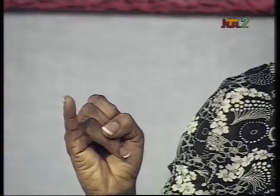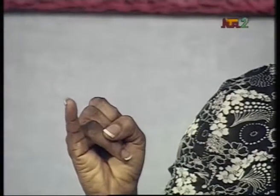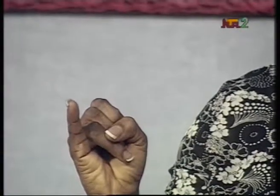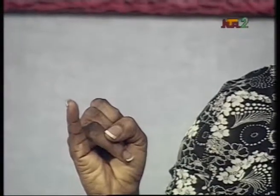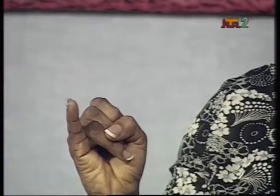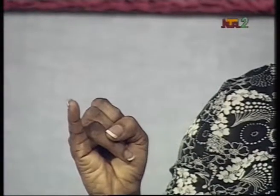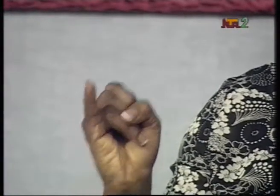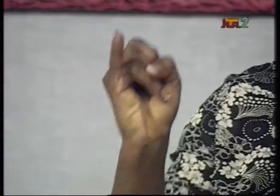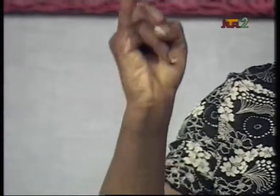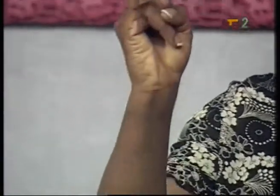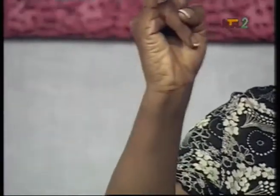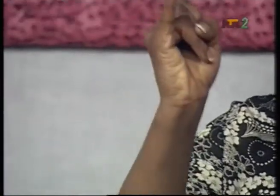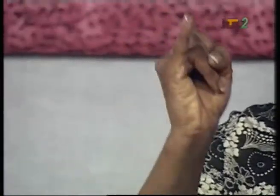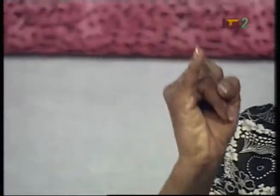letter J.